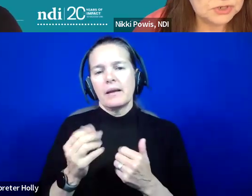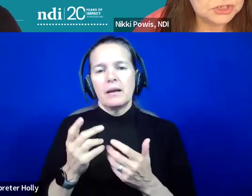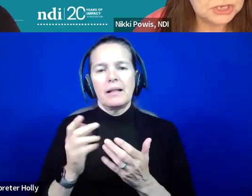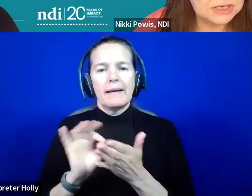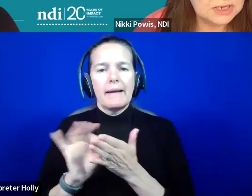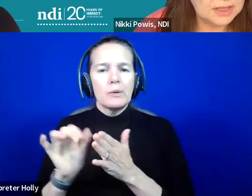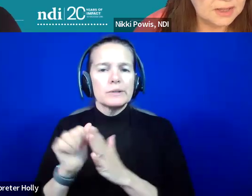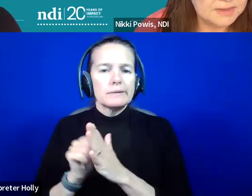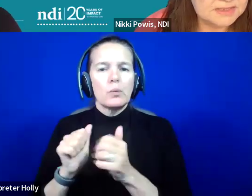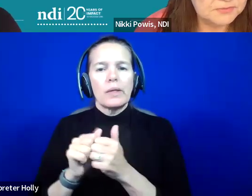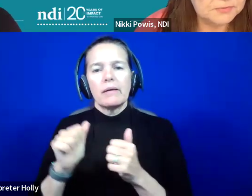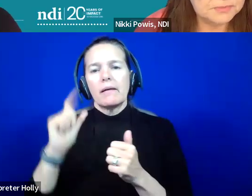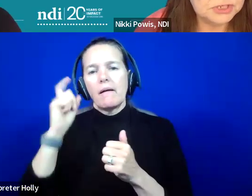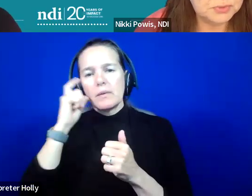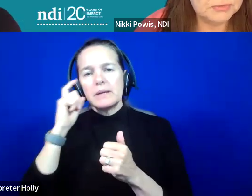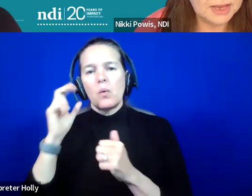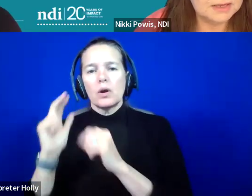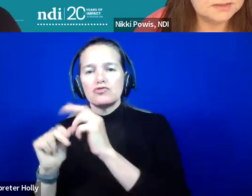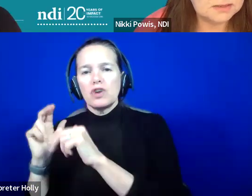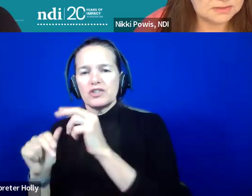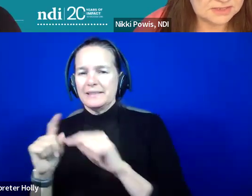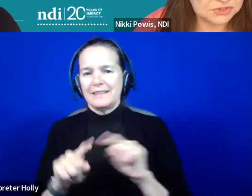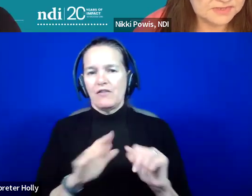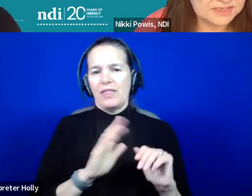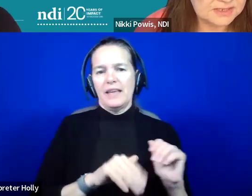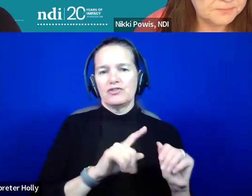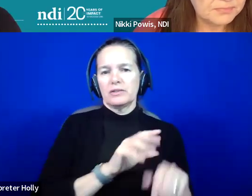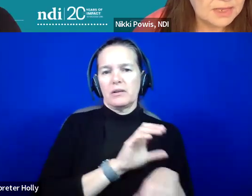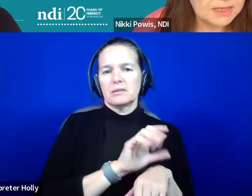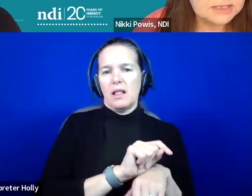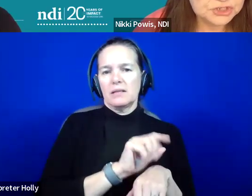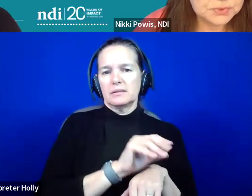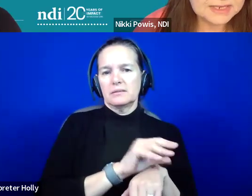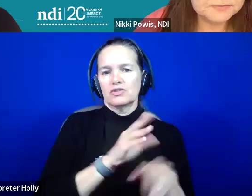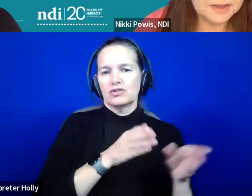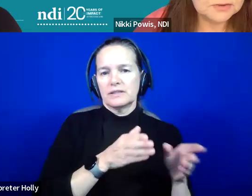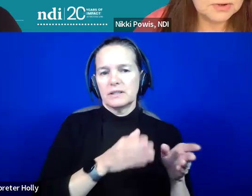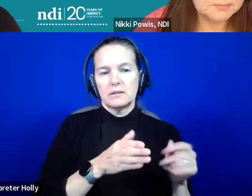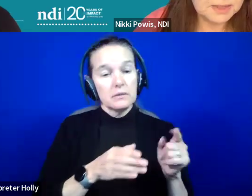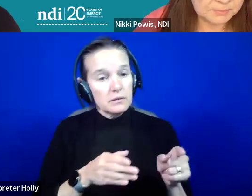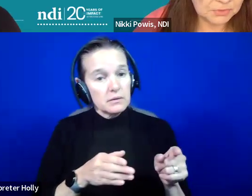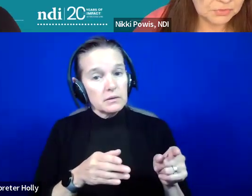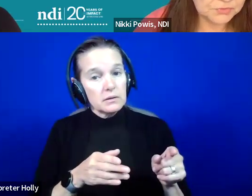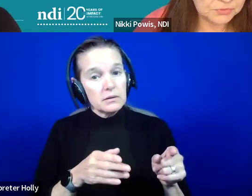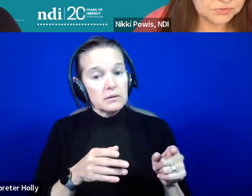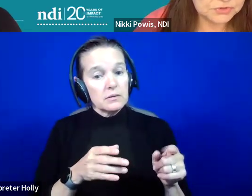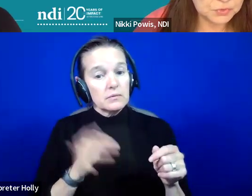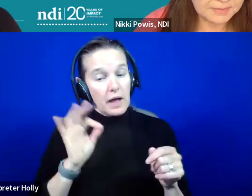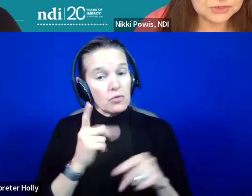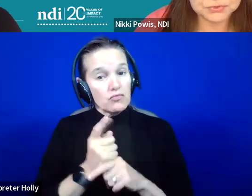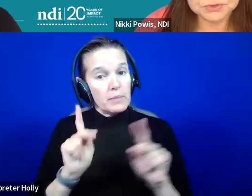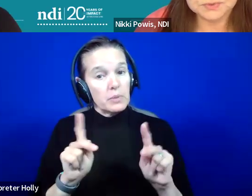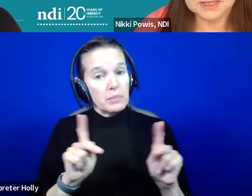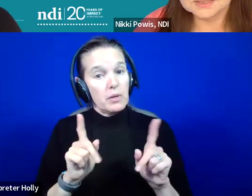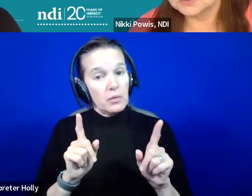government construction is different from just providing consulting services. Mhm. Did you get to find the right people through your